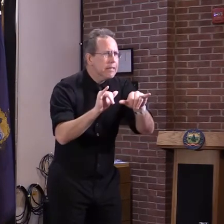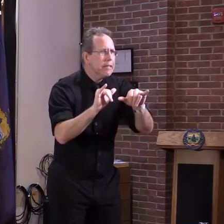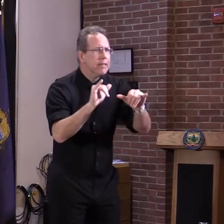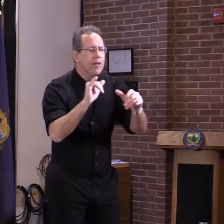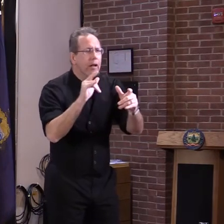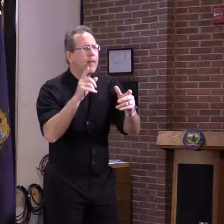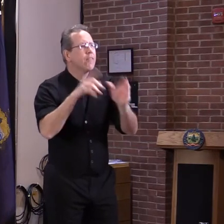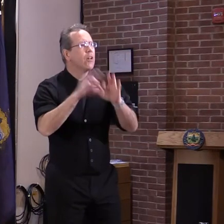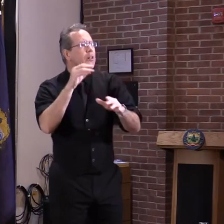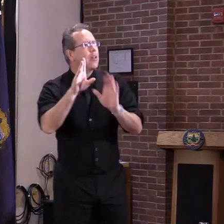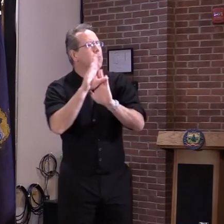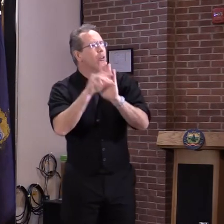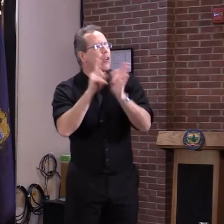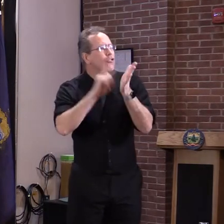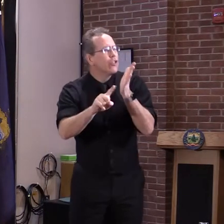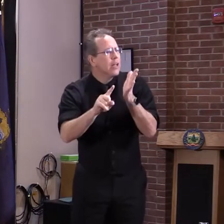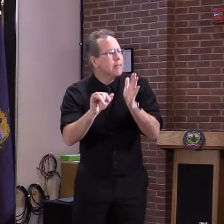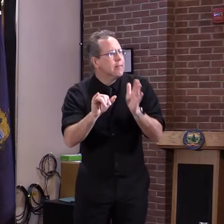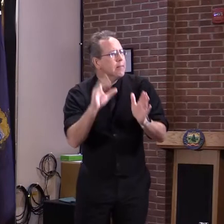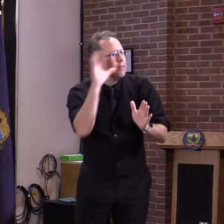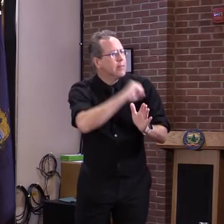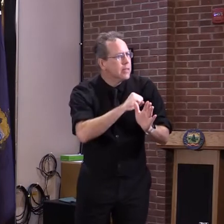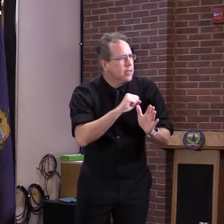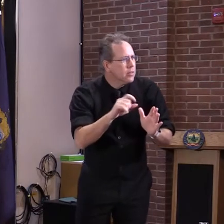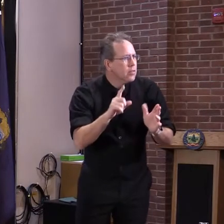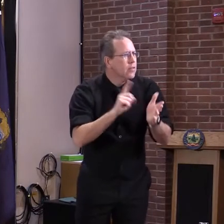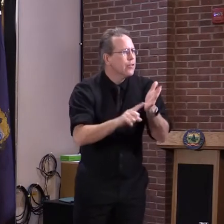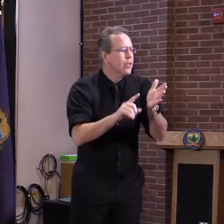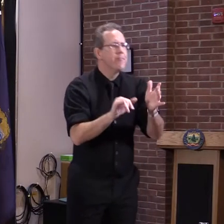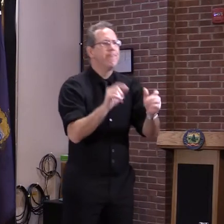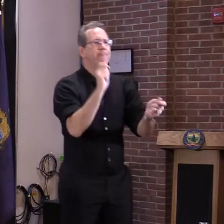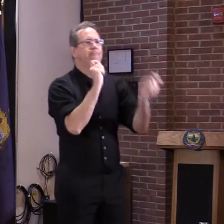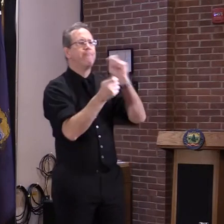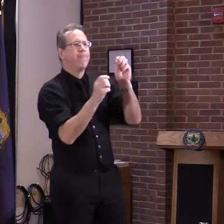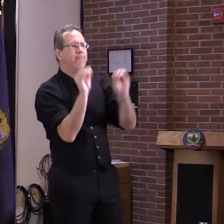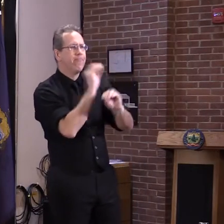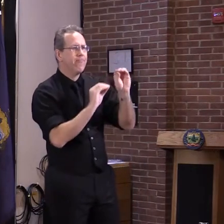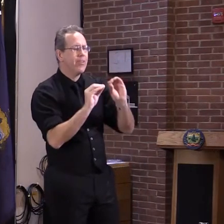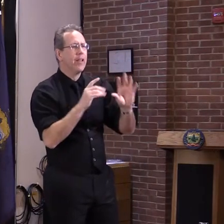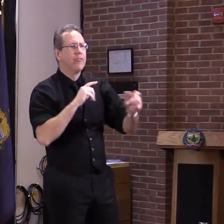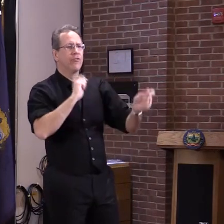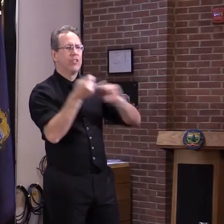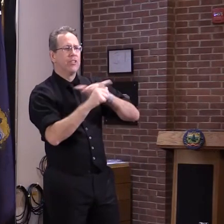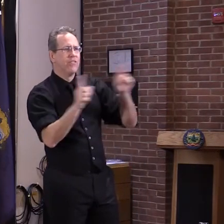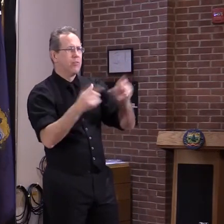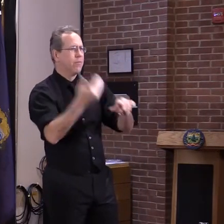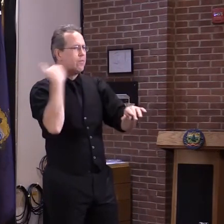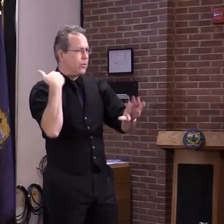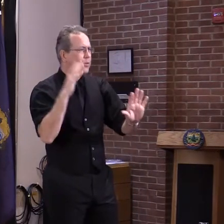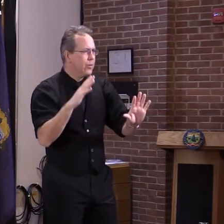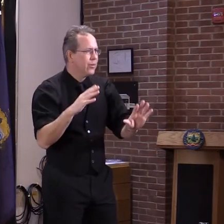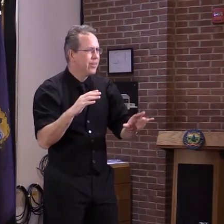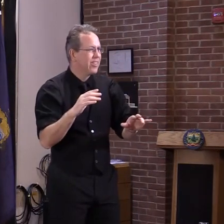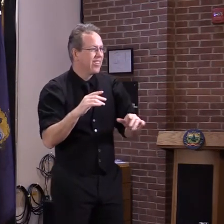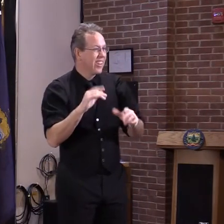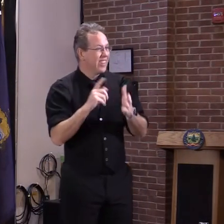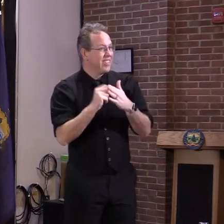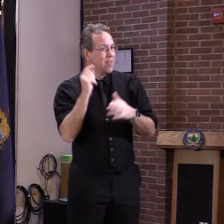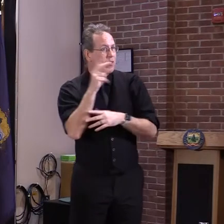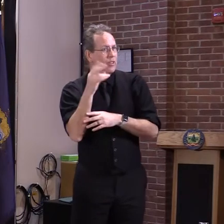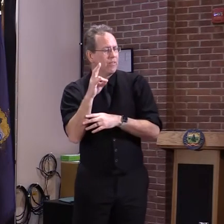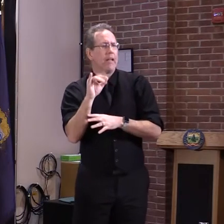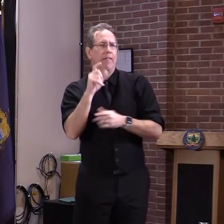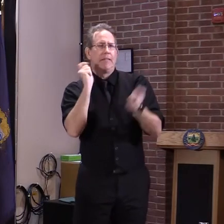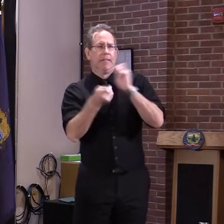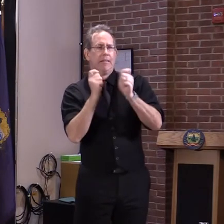were a change, a drastic change from what we saw before, but I thought it was necessary. Since then,